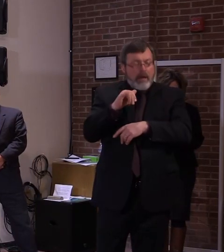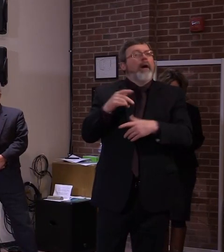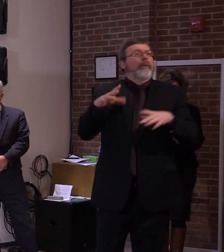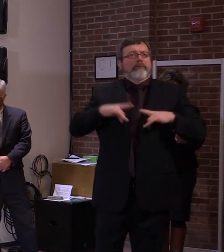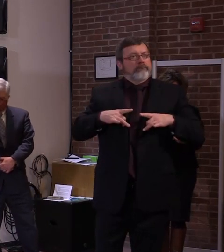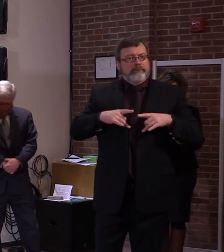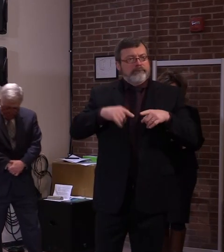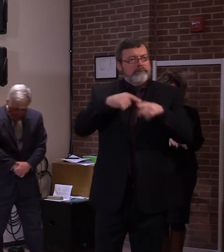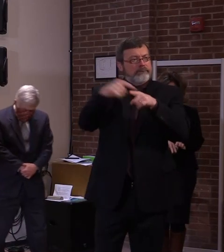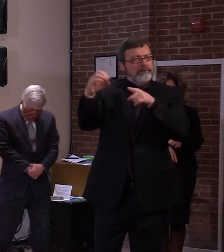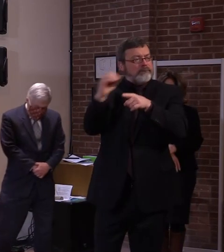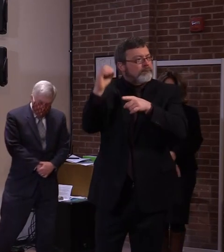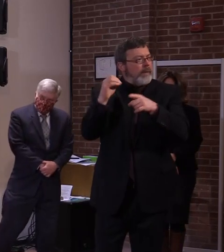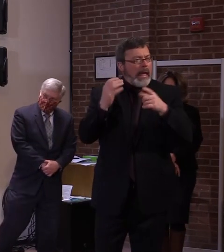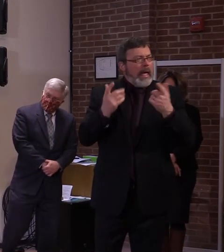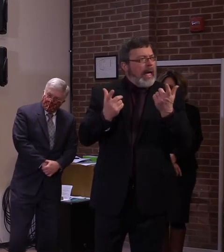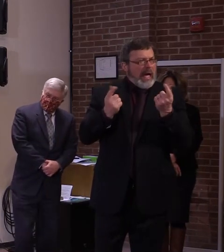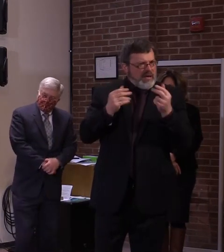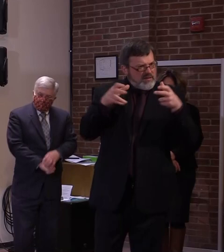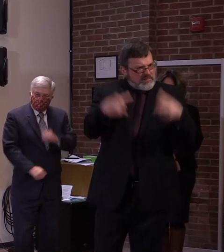standard 10-day period.